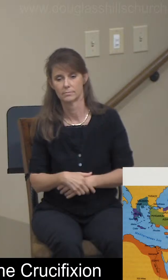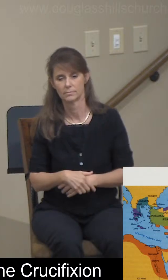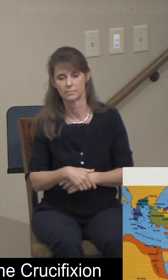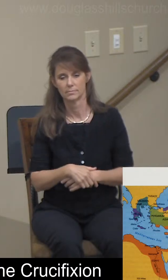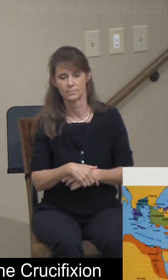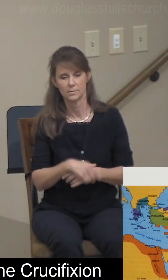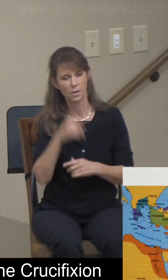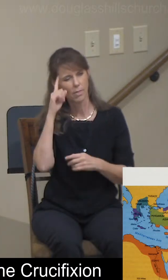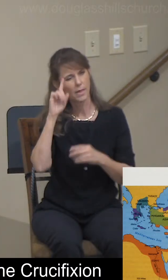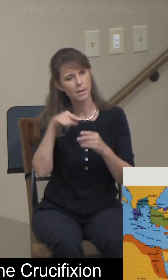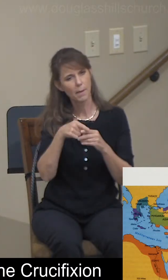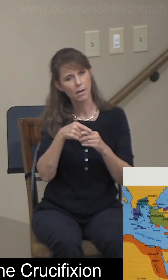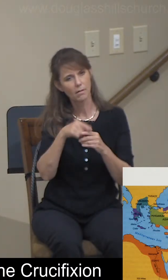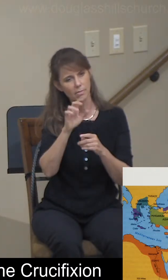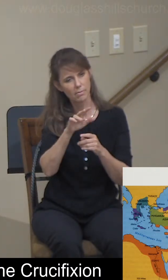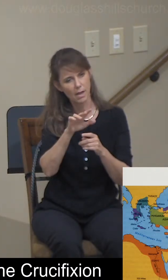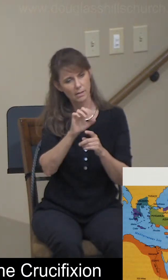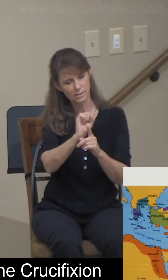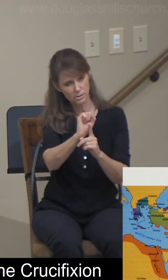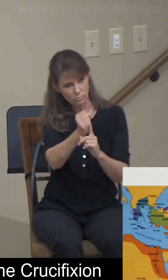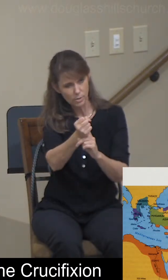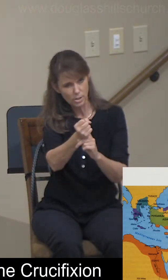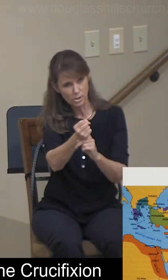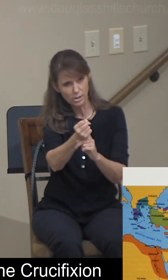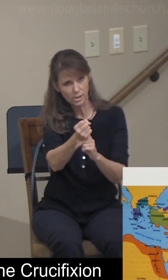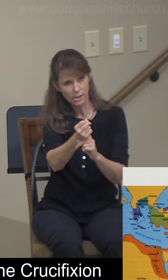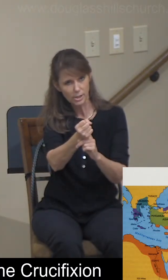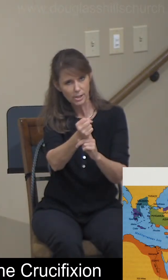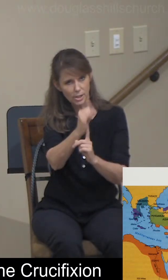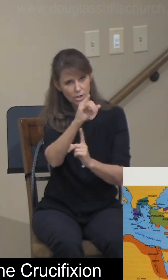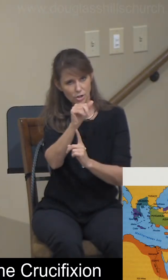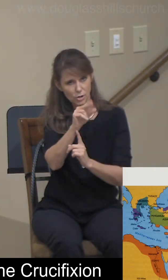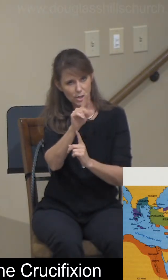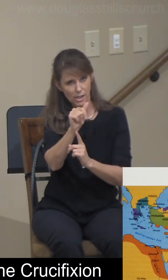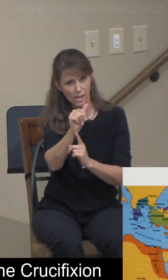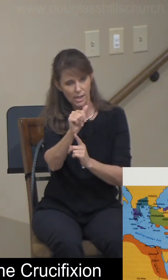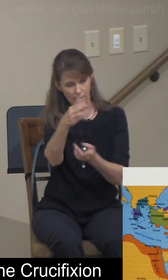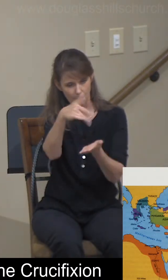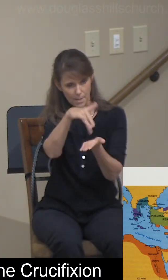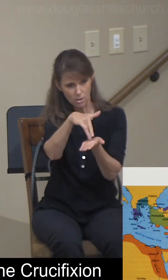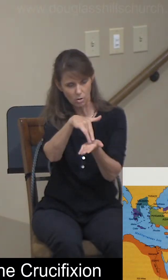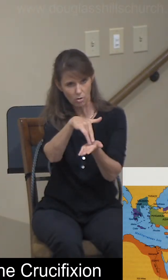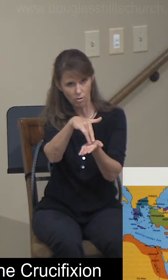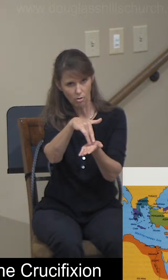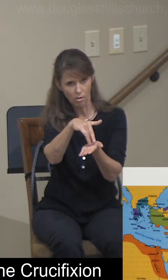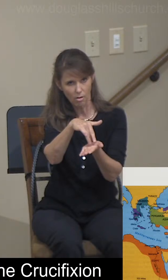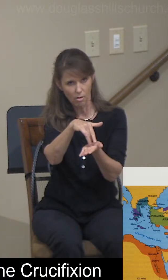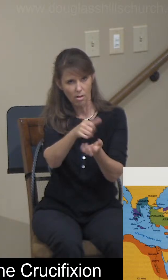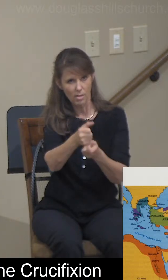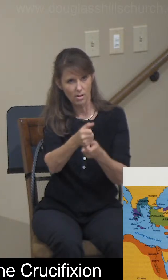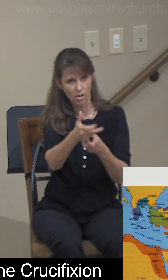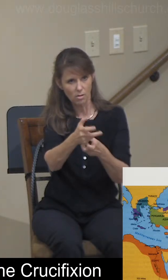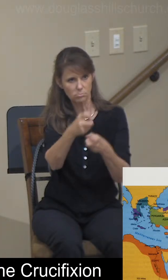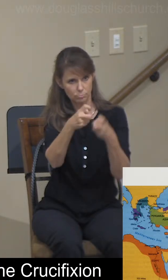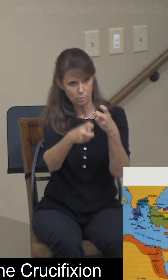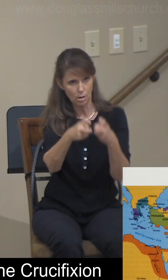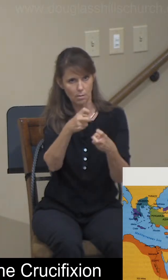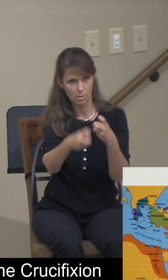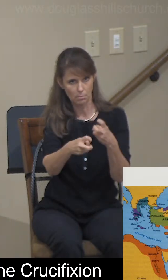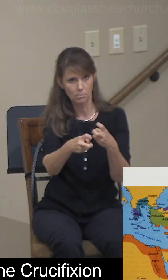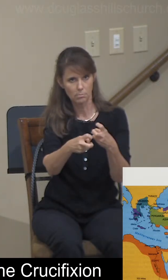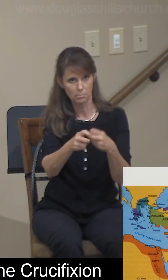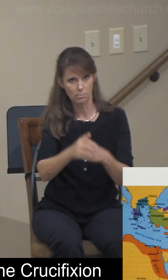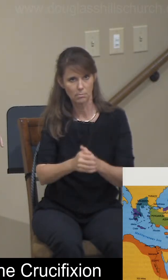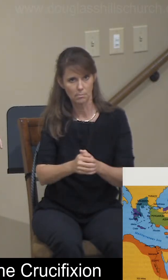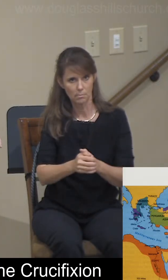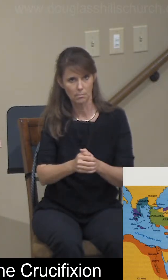and the relative instability that caused. This region exchanged hands between these 2 kingdoms